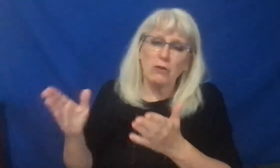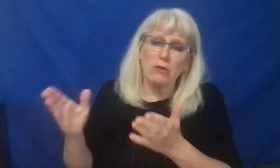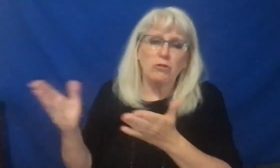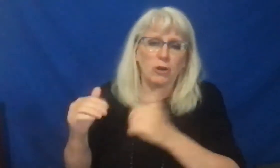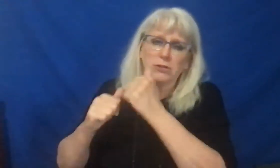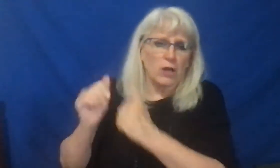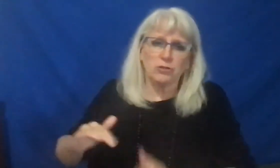of